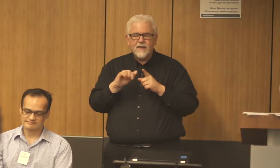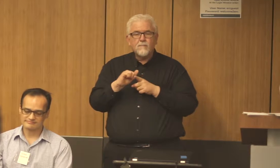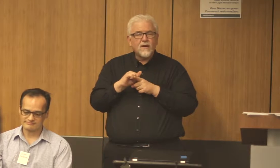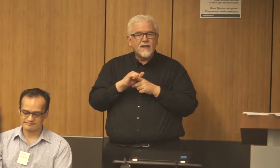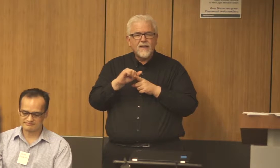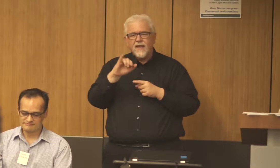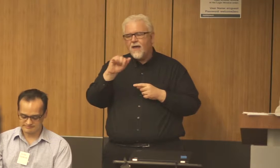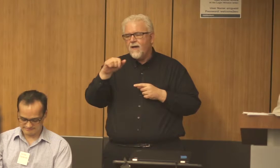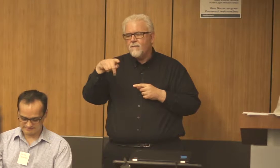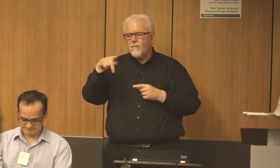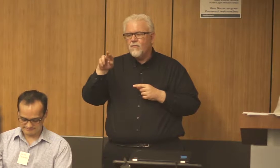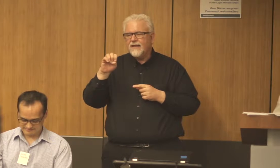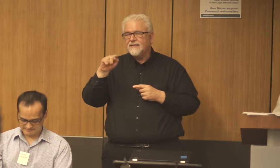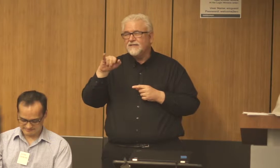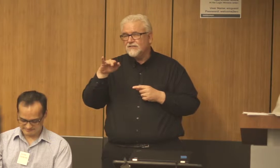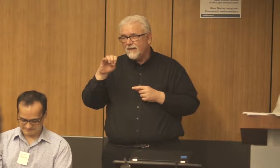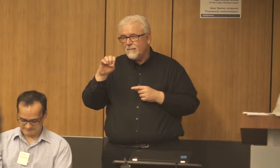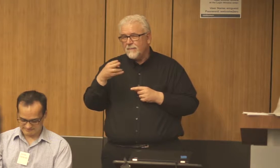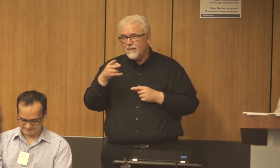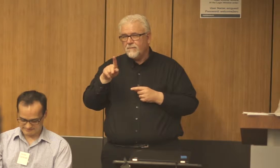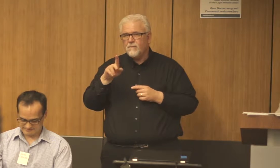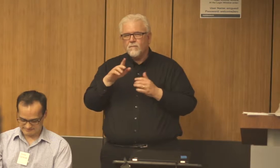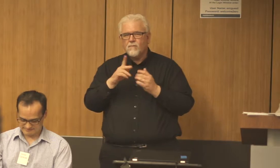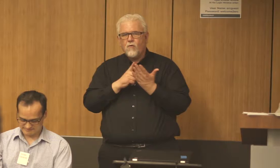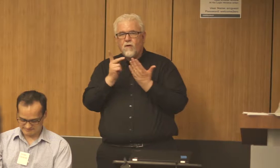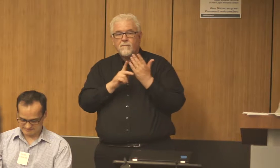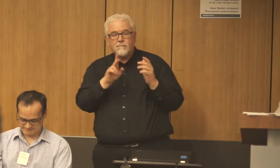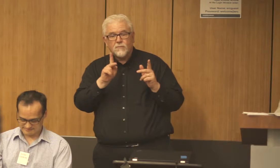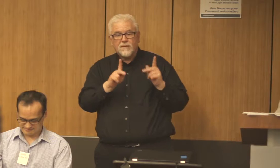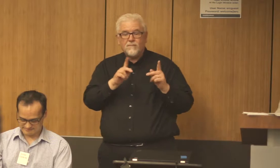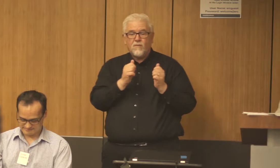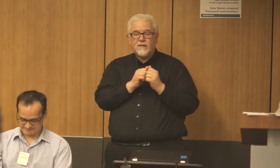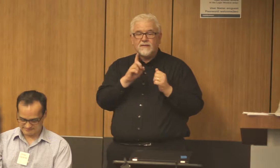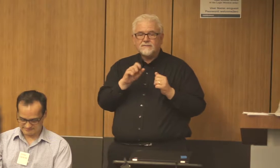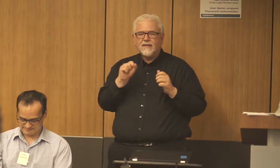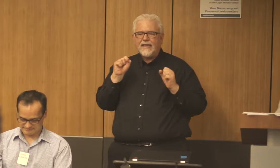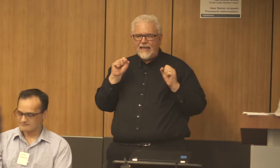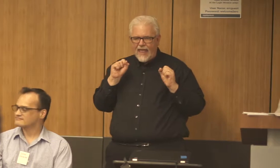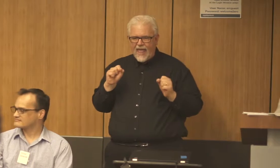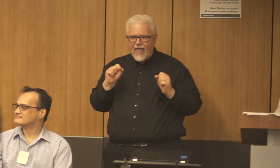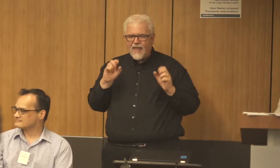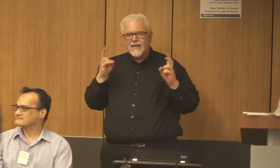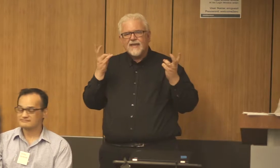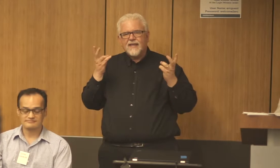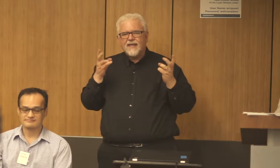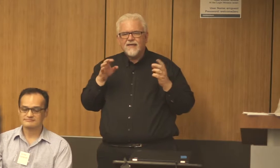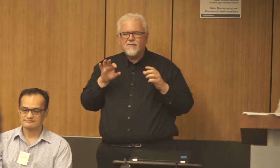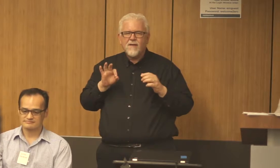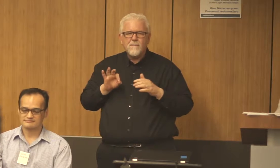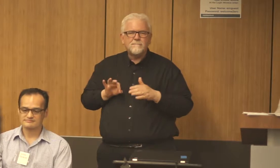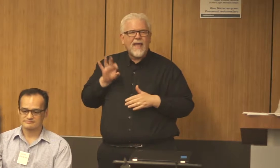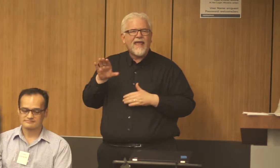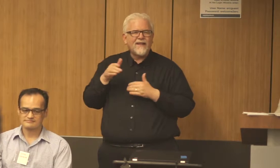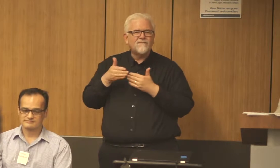programs, things of that nature. So those people with disabilities can kind of pay it forward, if you will, like was mentioned